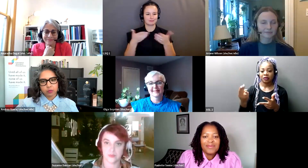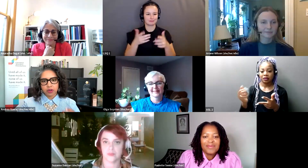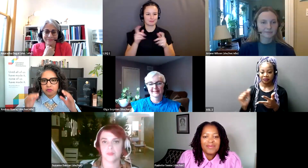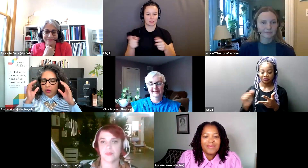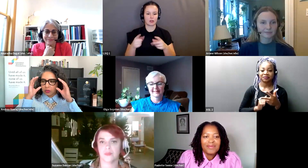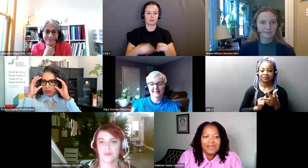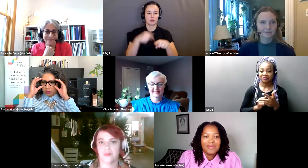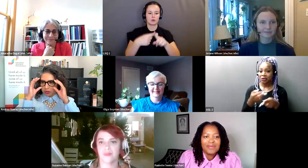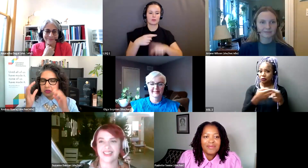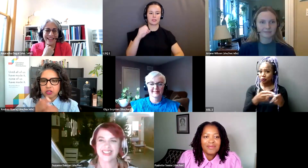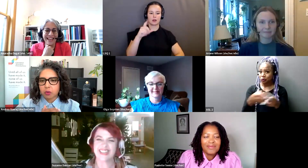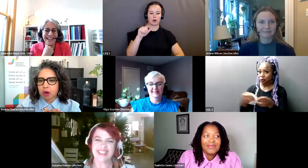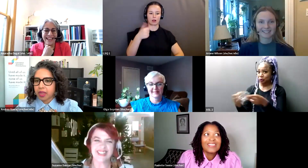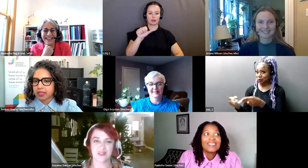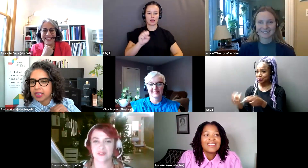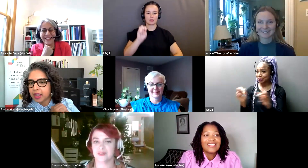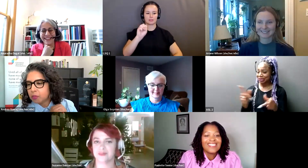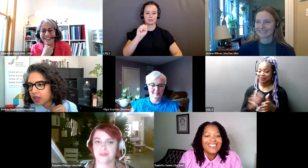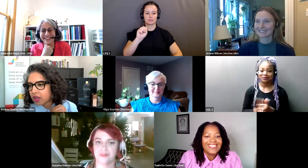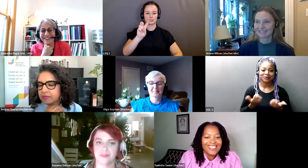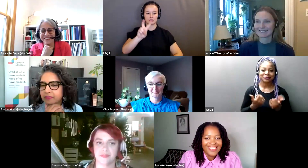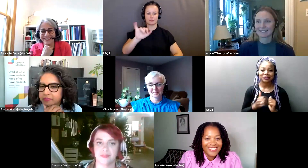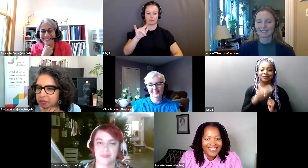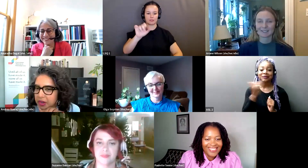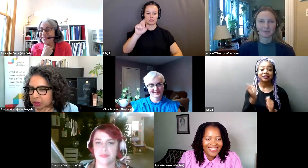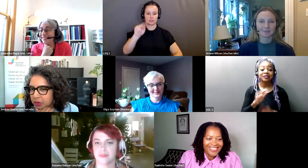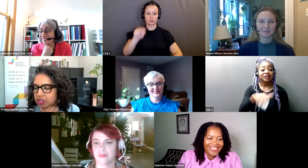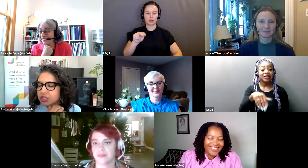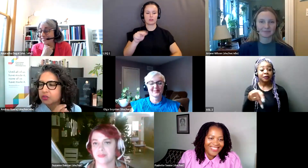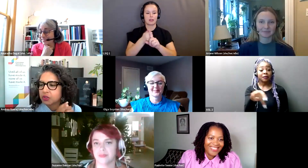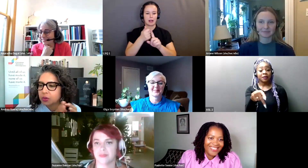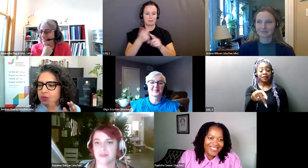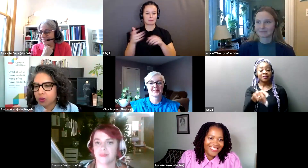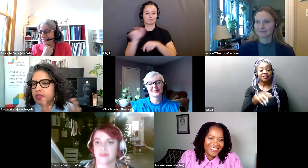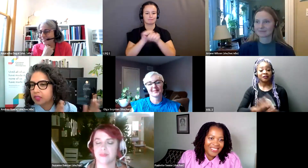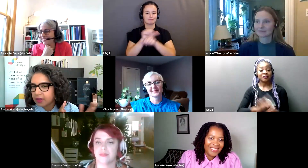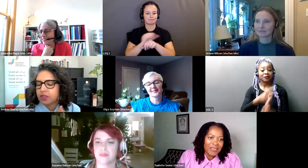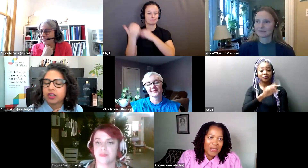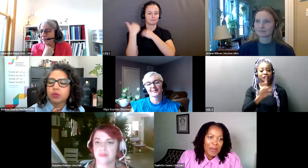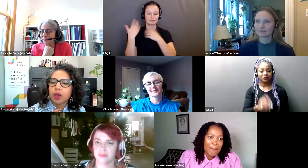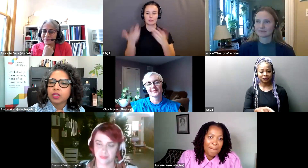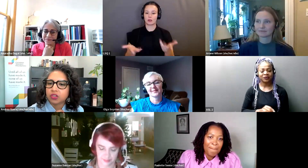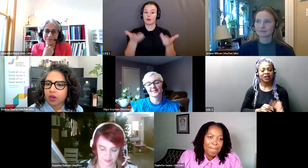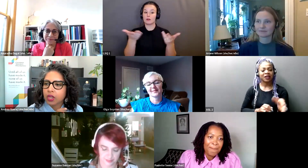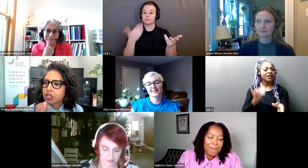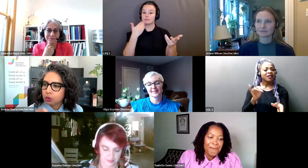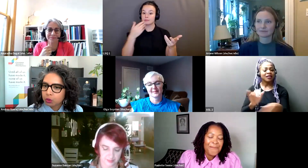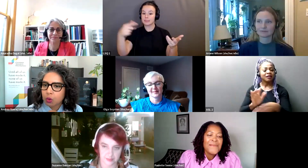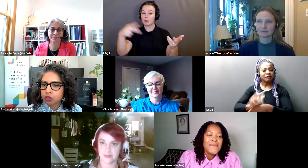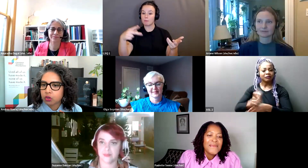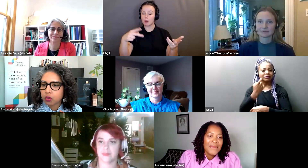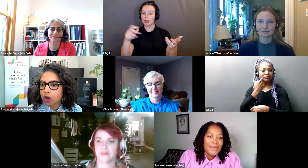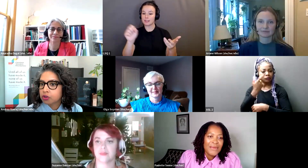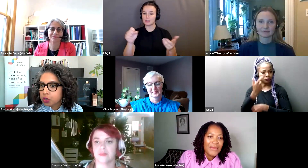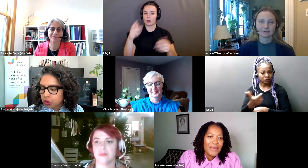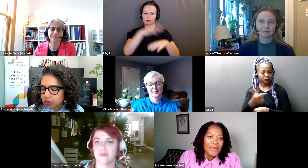right, keep it brief, folks. We'll do our best. Paulette, my first question is for you. So in that video that we saw, you